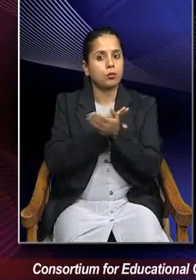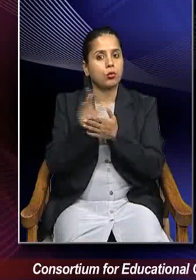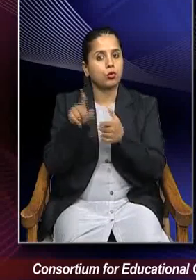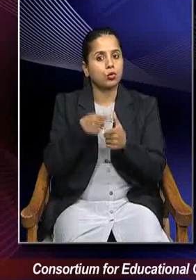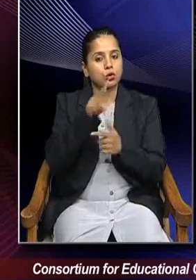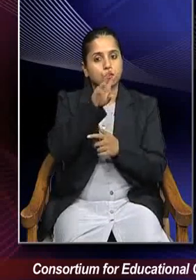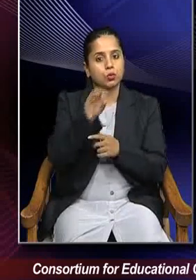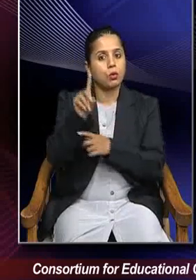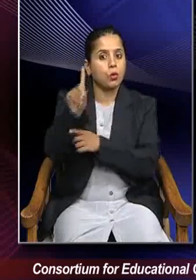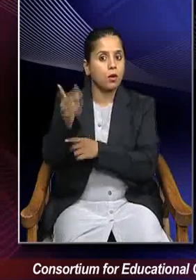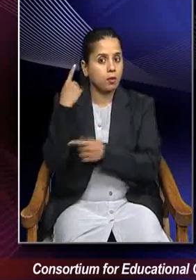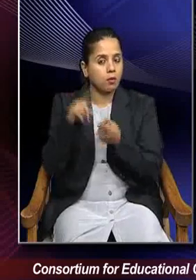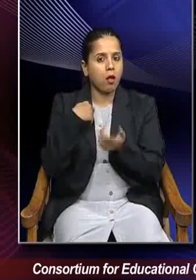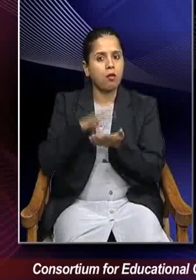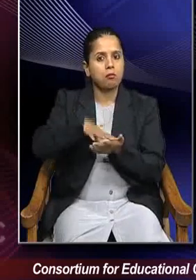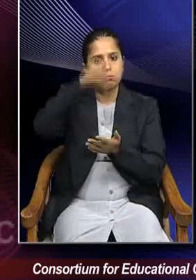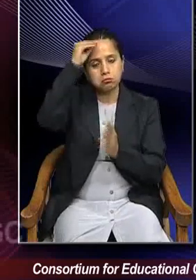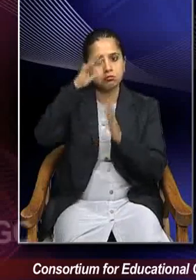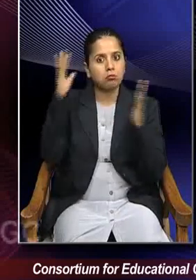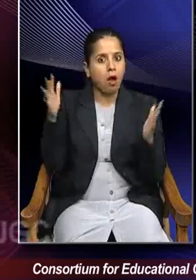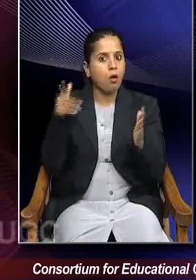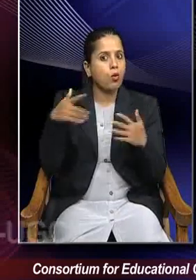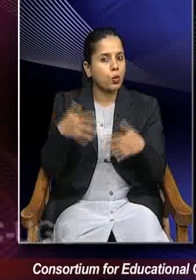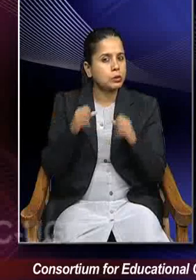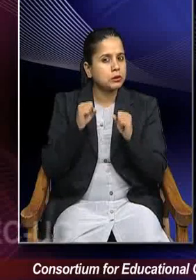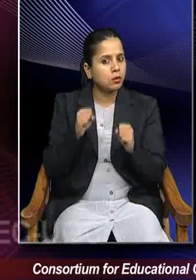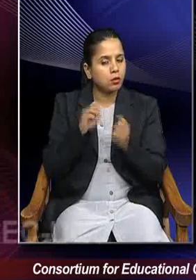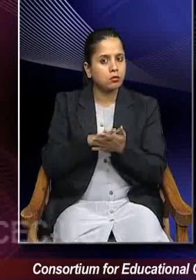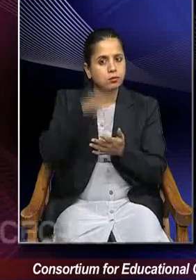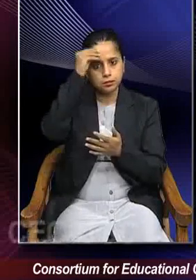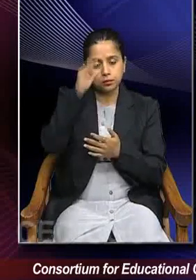2001, we learned a lot of difficult lessons. And